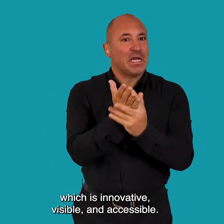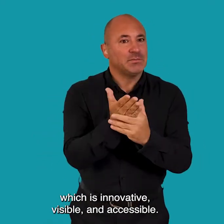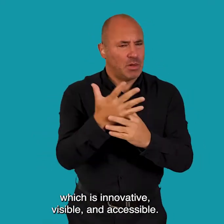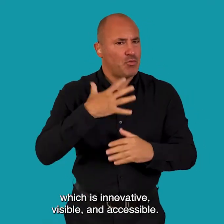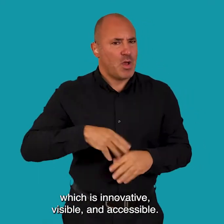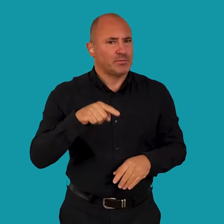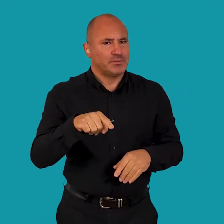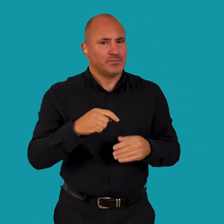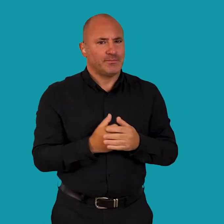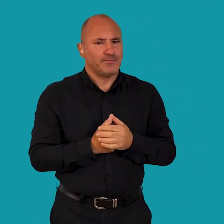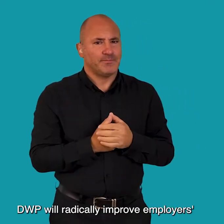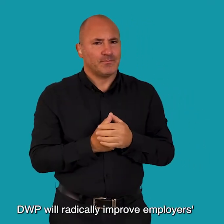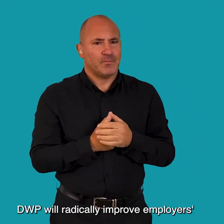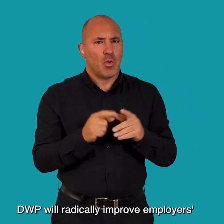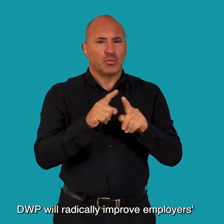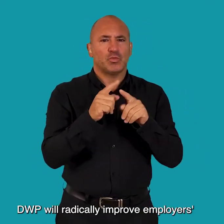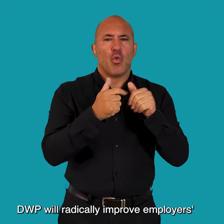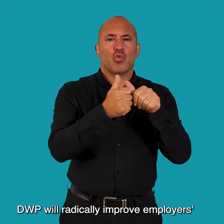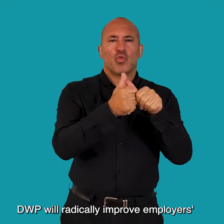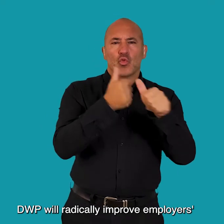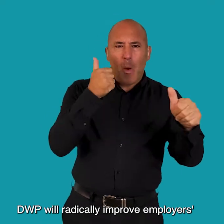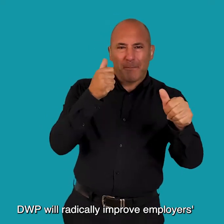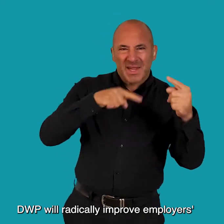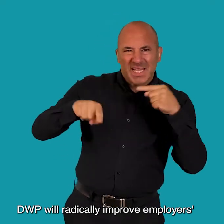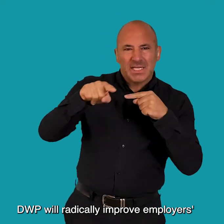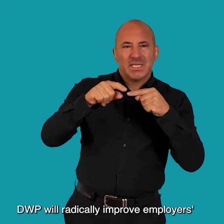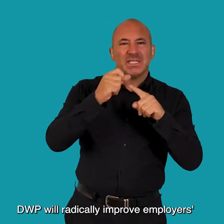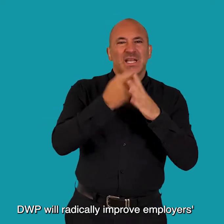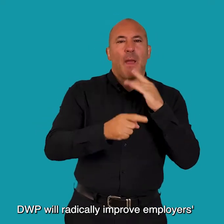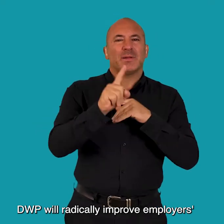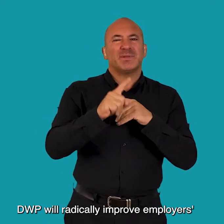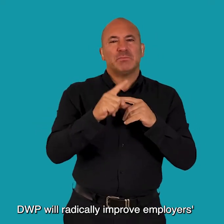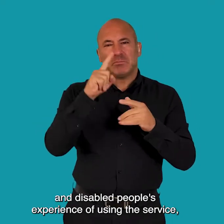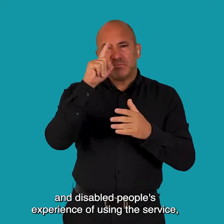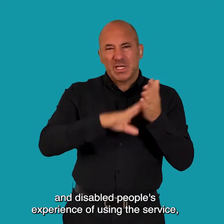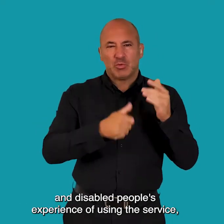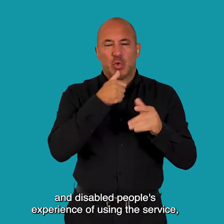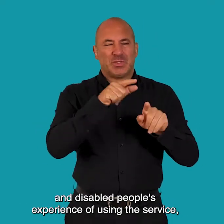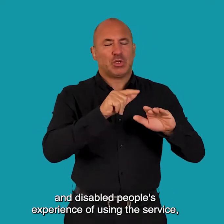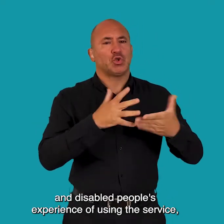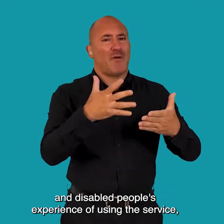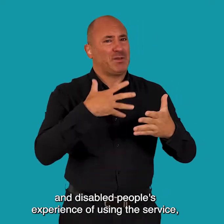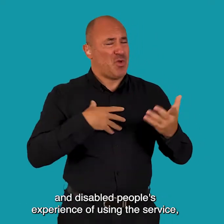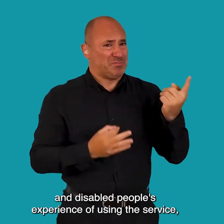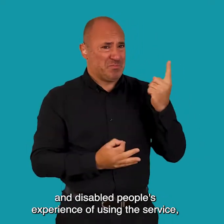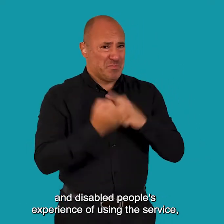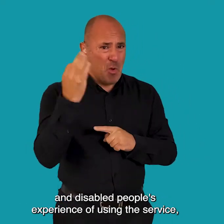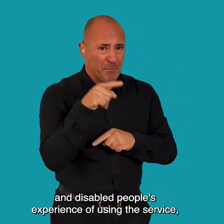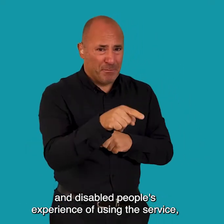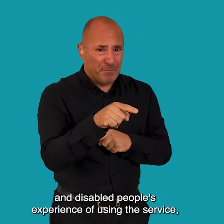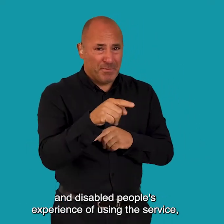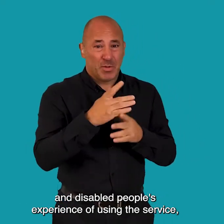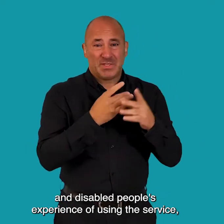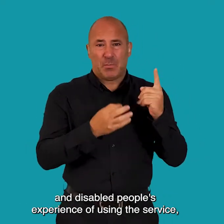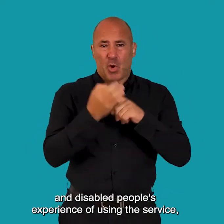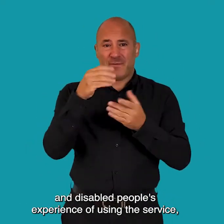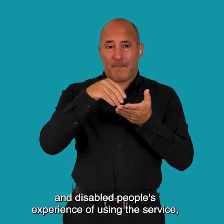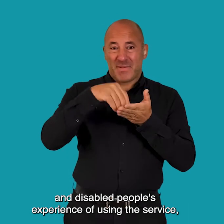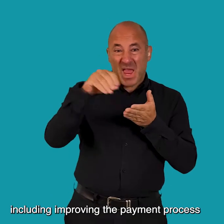accessible. DWP will radically improve employers' and disabled people's experience of using the service,